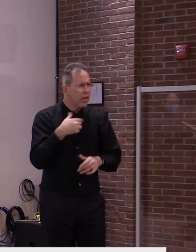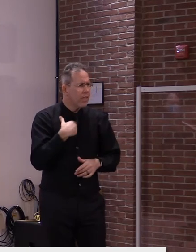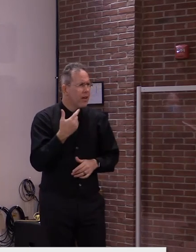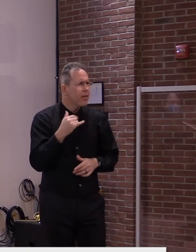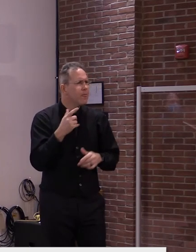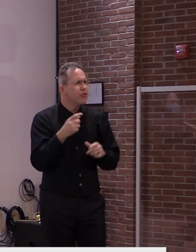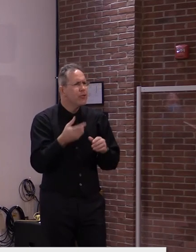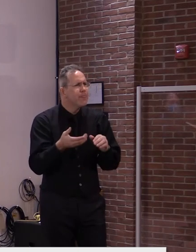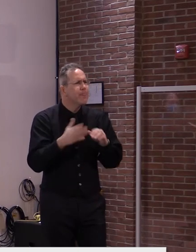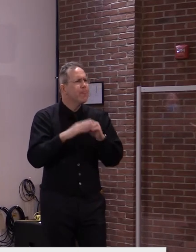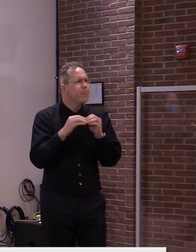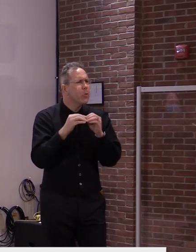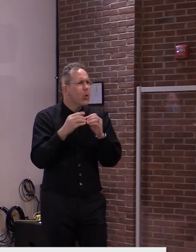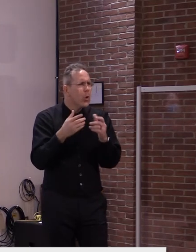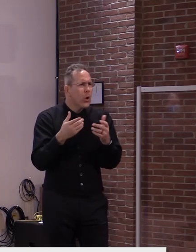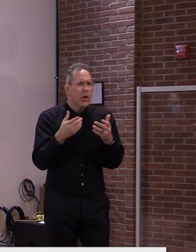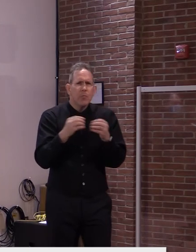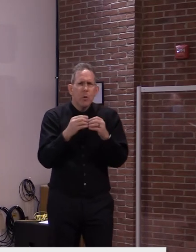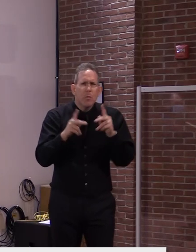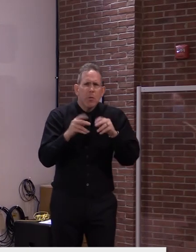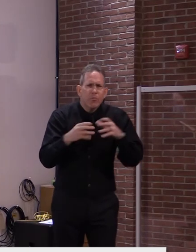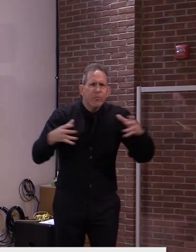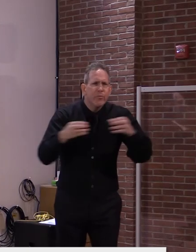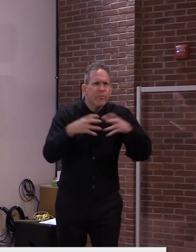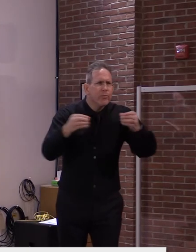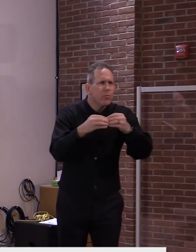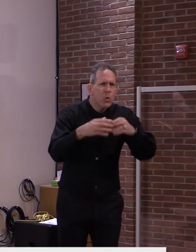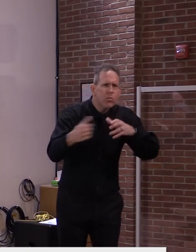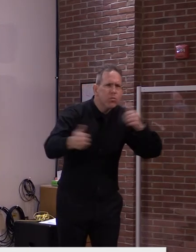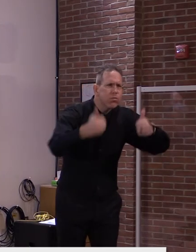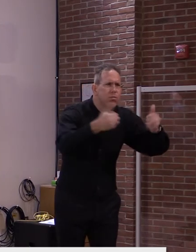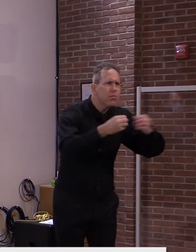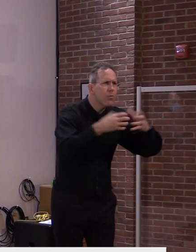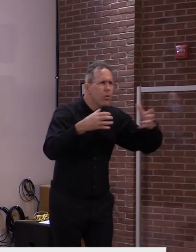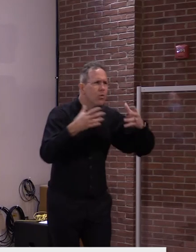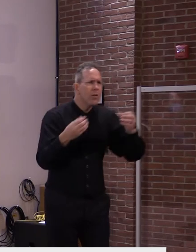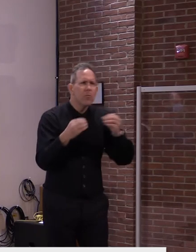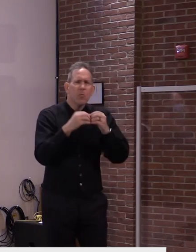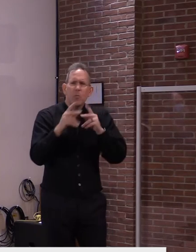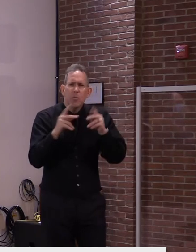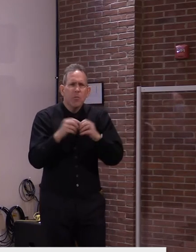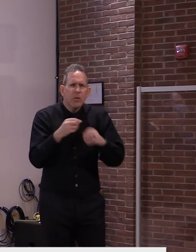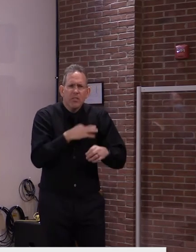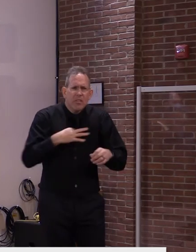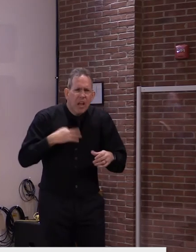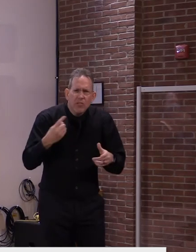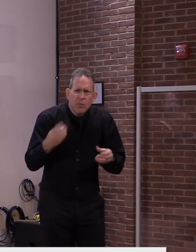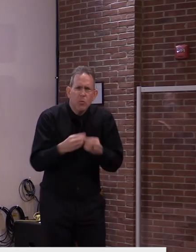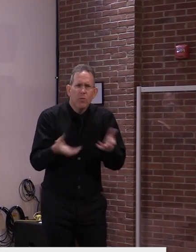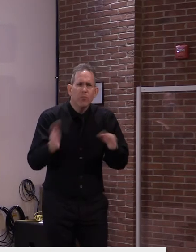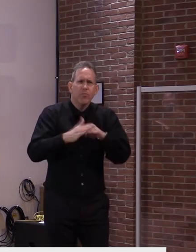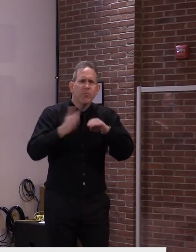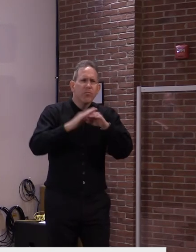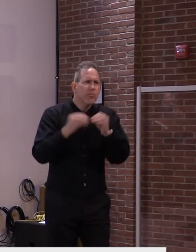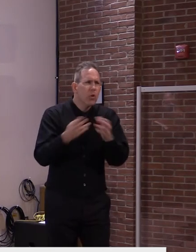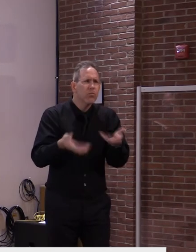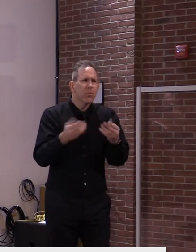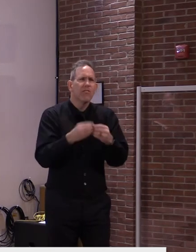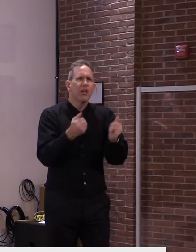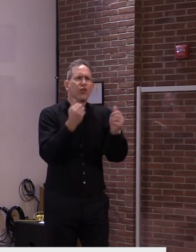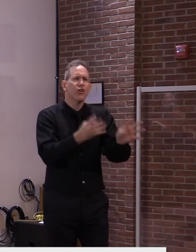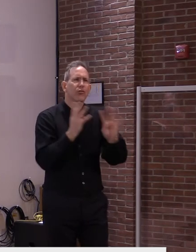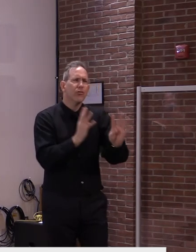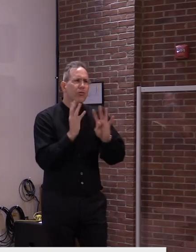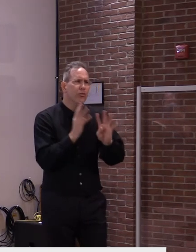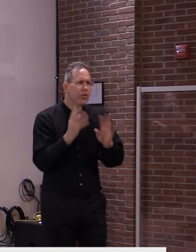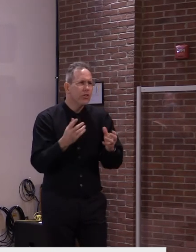of space and personnel because you'll be administering first doses and second doses simultaneously once